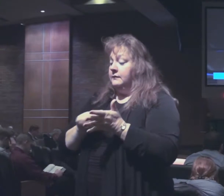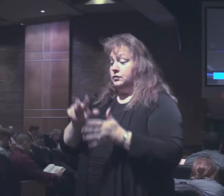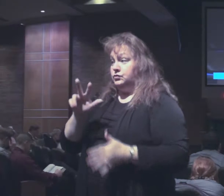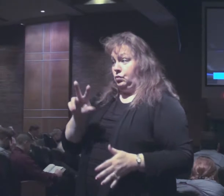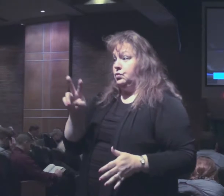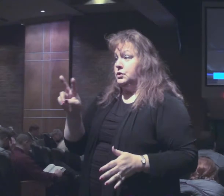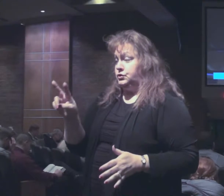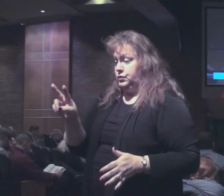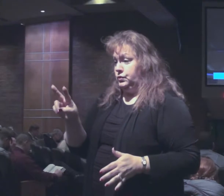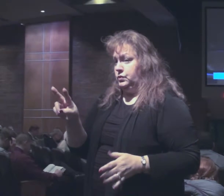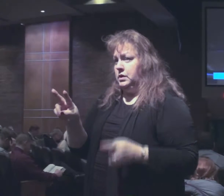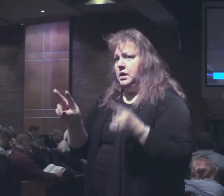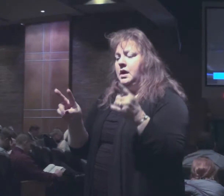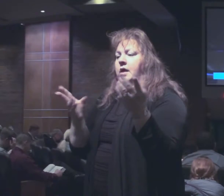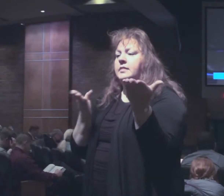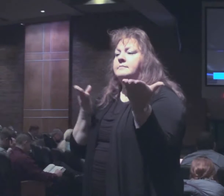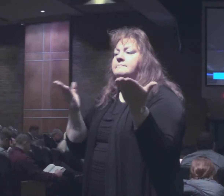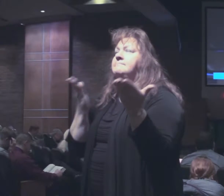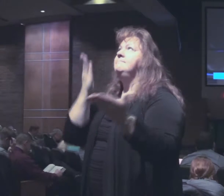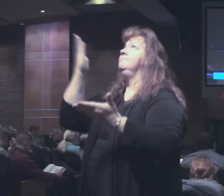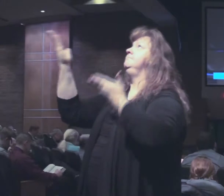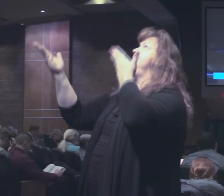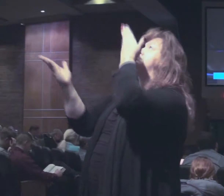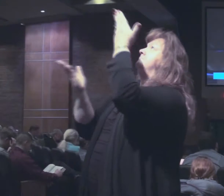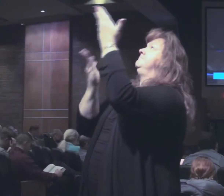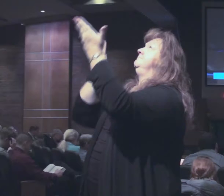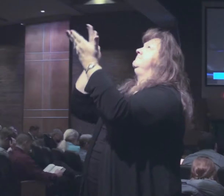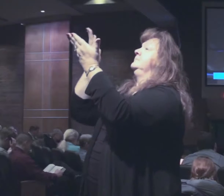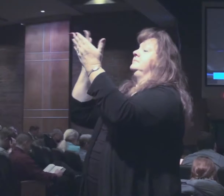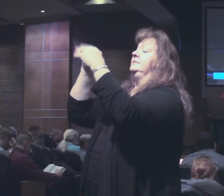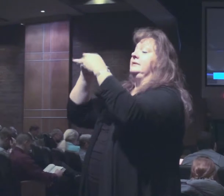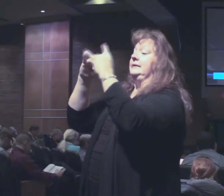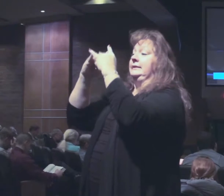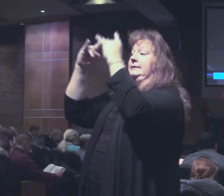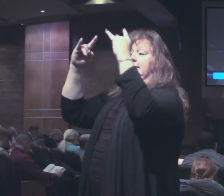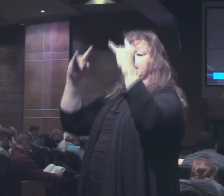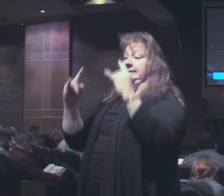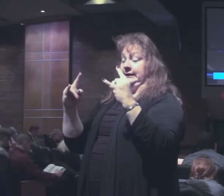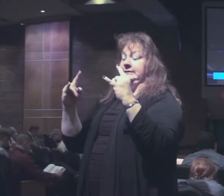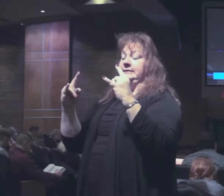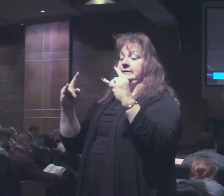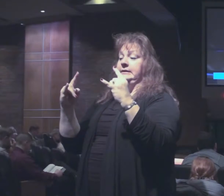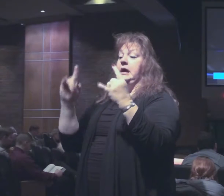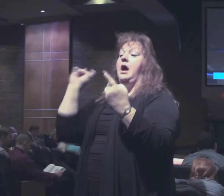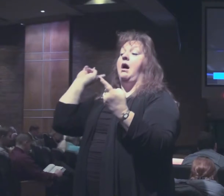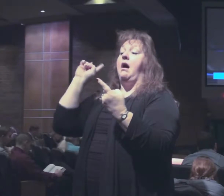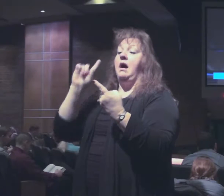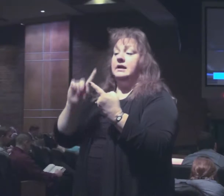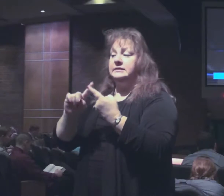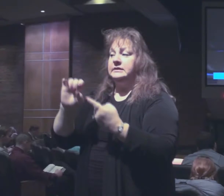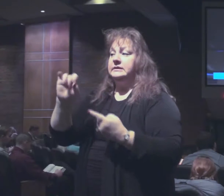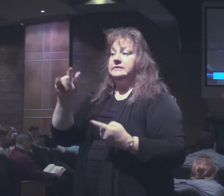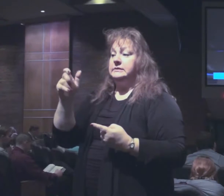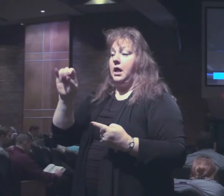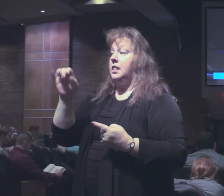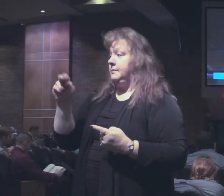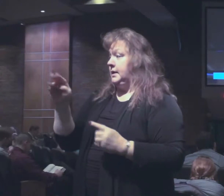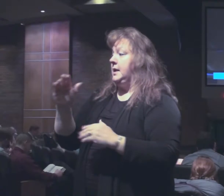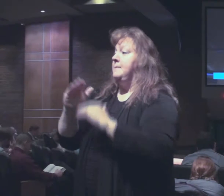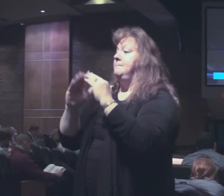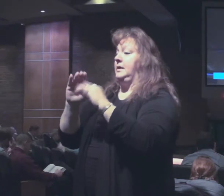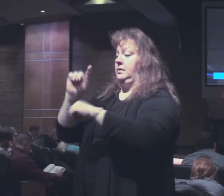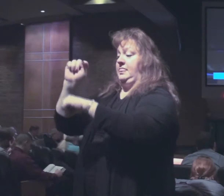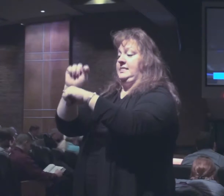32. They ministered with song before the tabernacle of the tent of meeting, until Solomon had built the house of the Lord